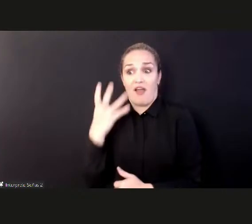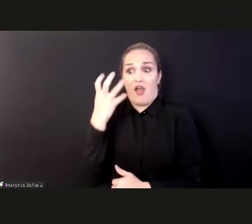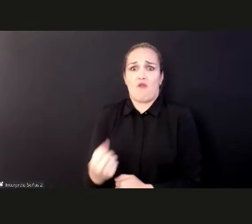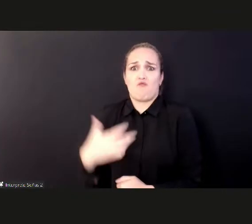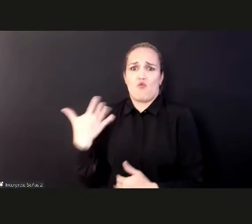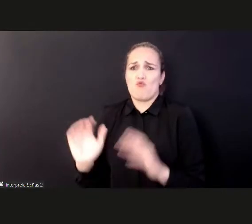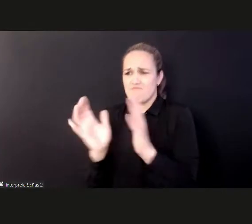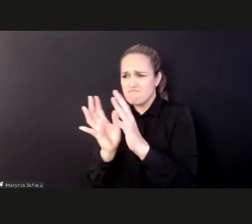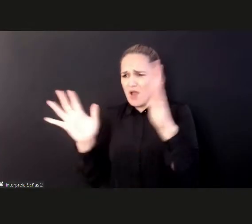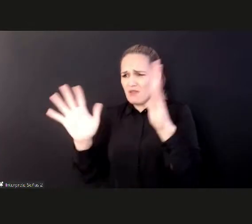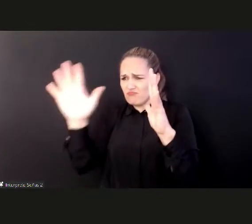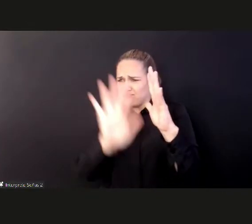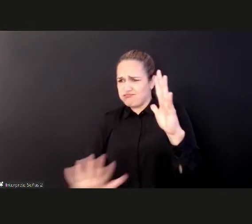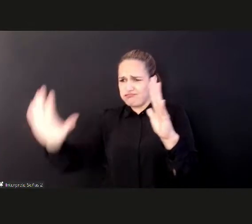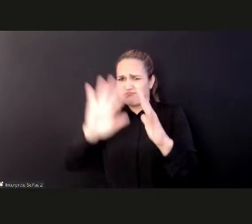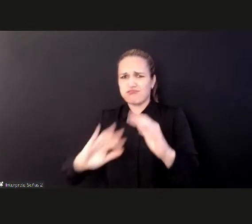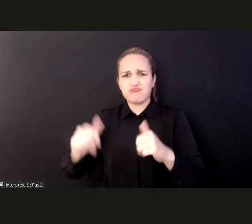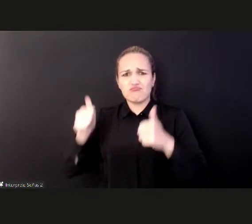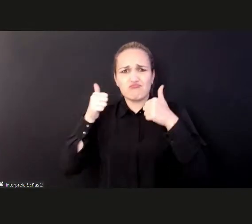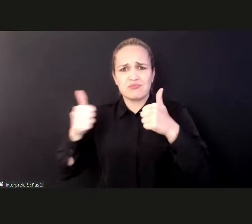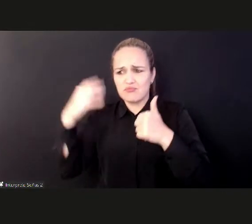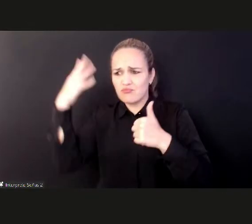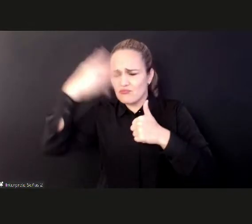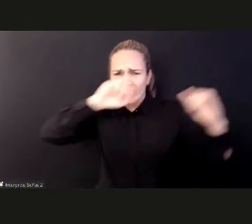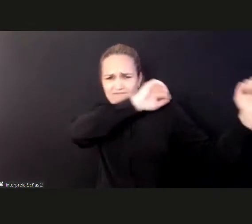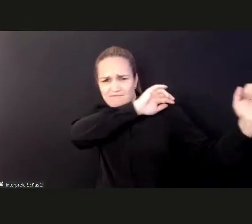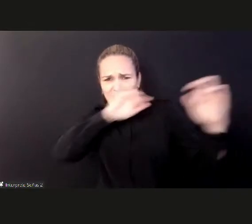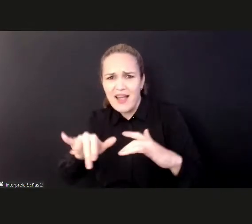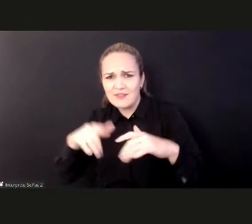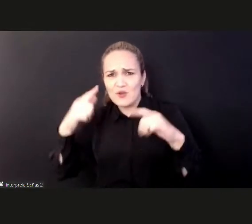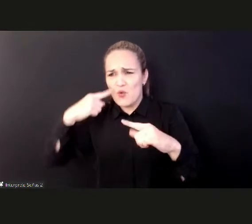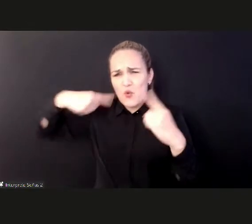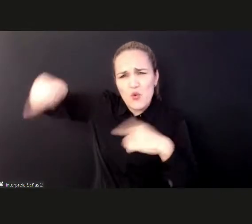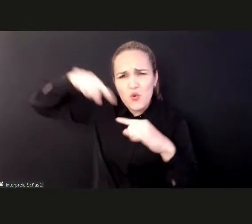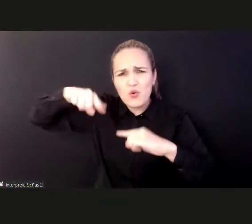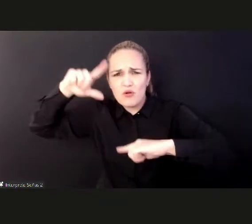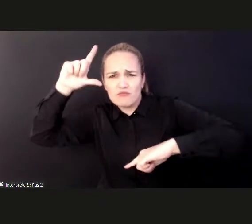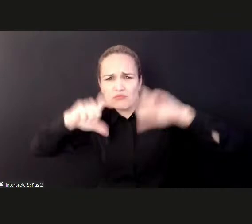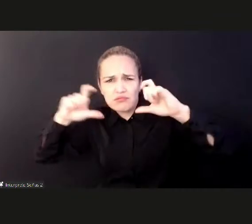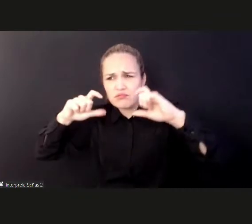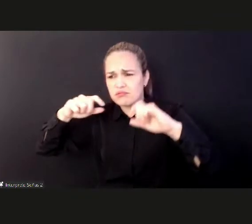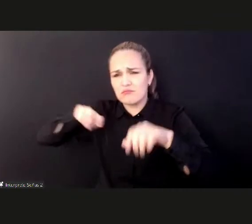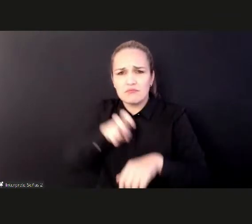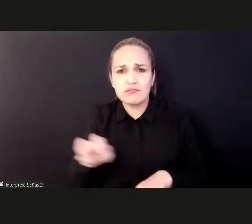benefit the local communities. And what the pandemic has actually done is to